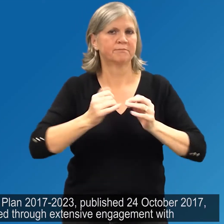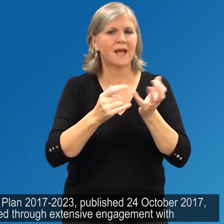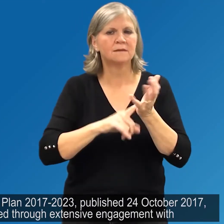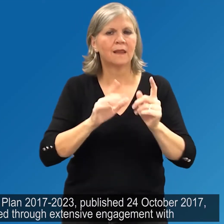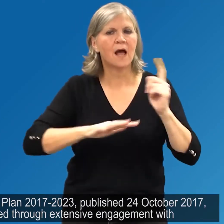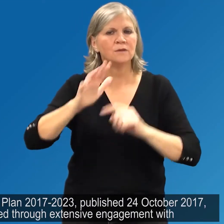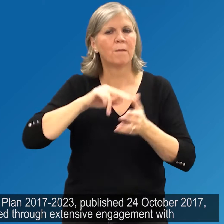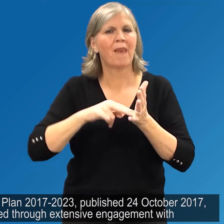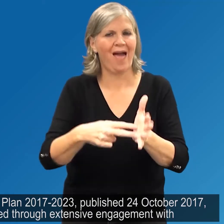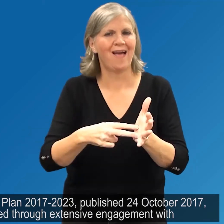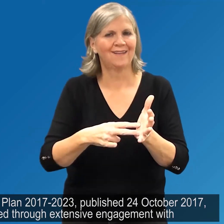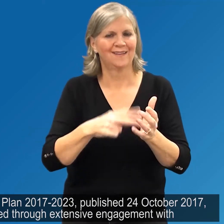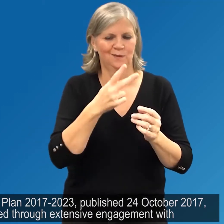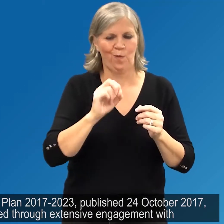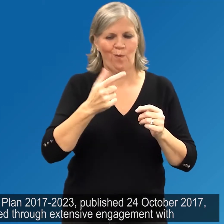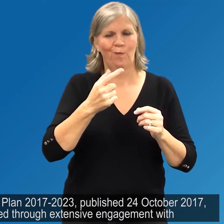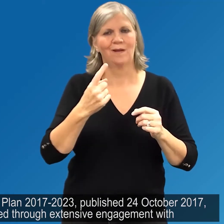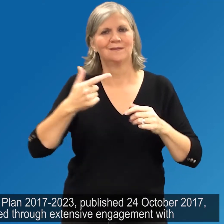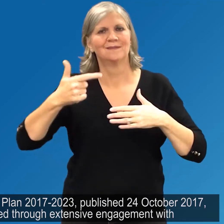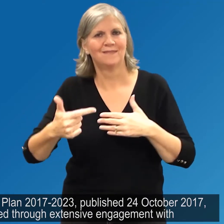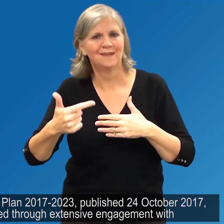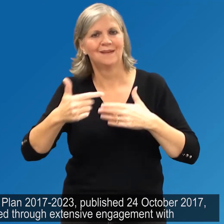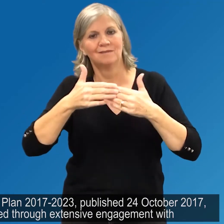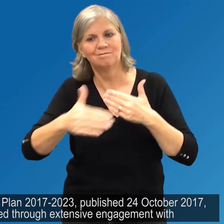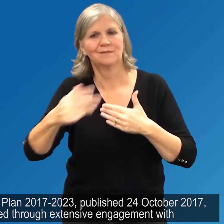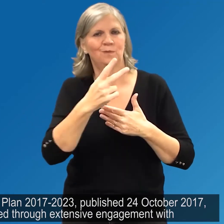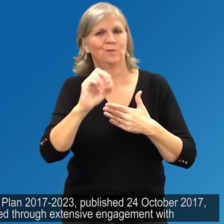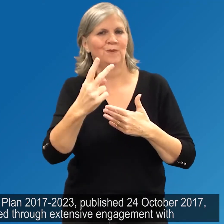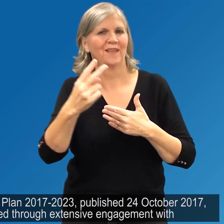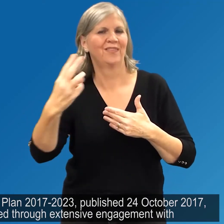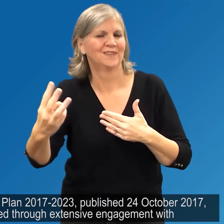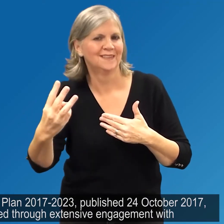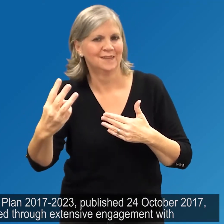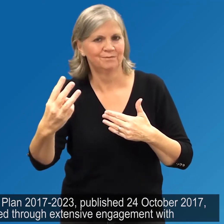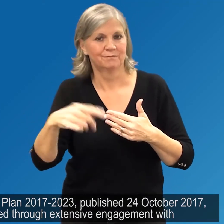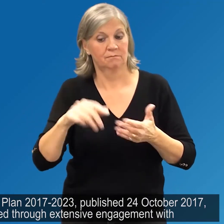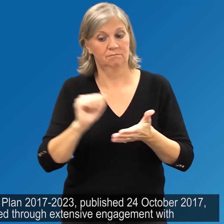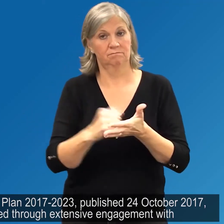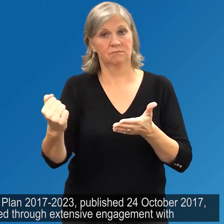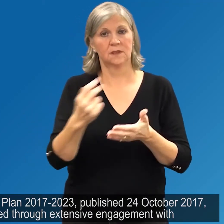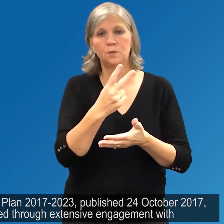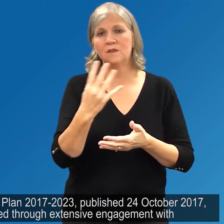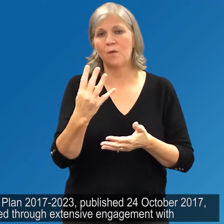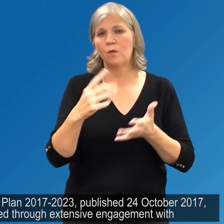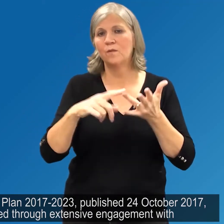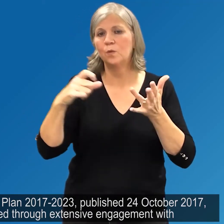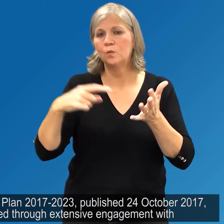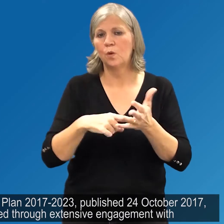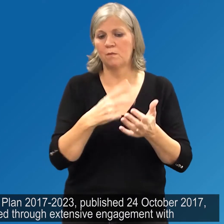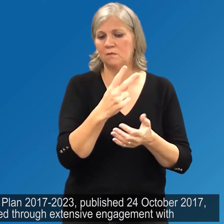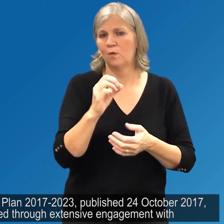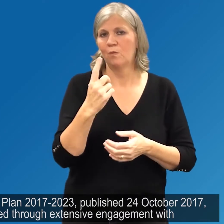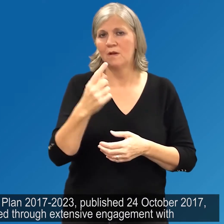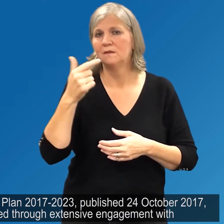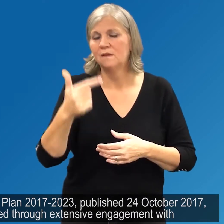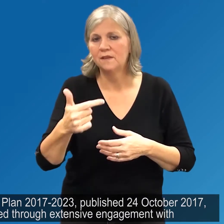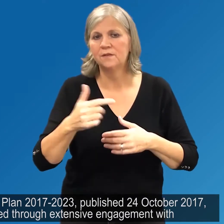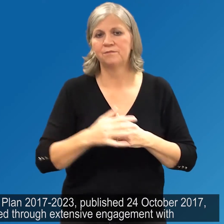It follows the BSL National Plan 2017 to 2023, published on 24th of October